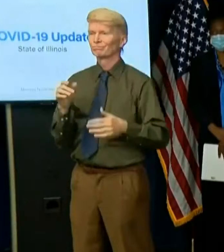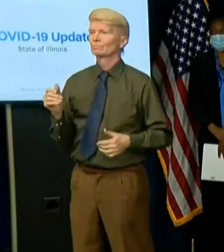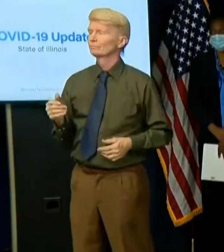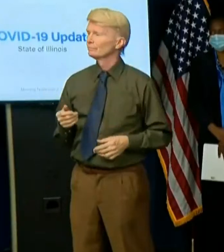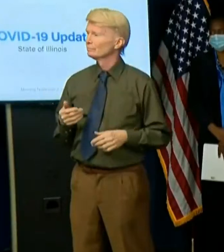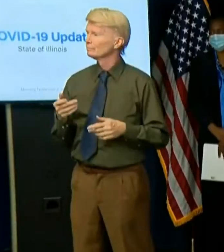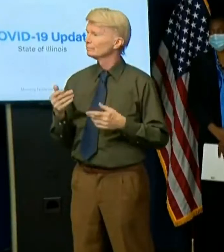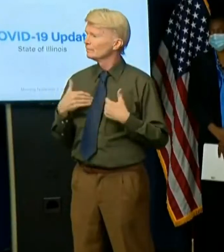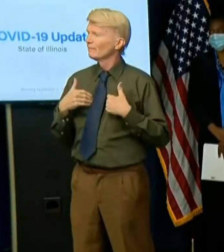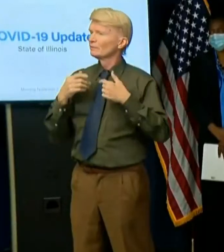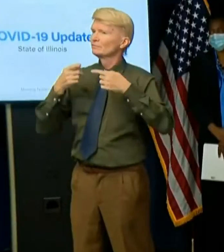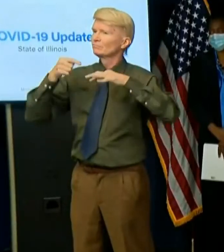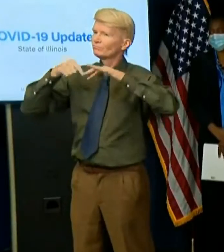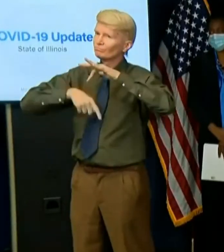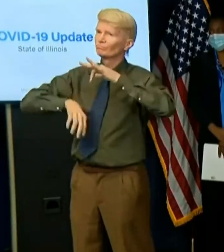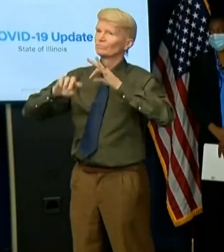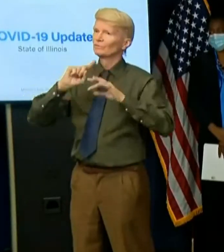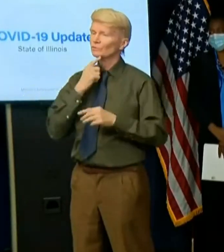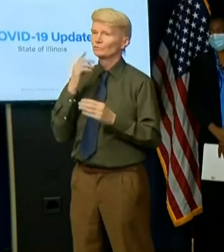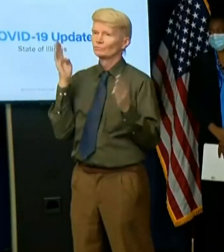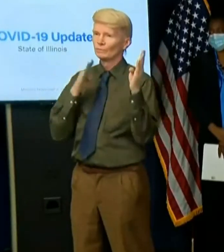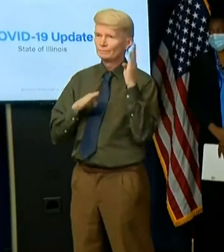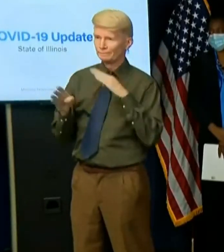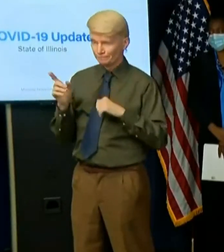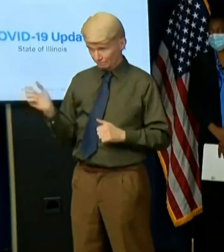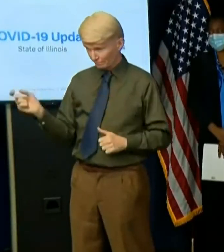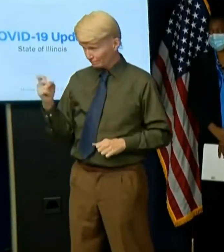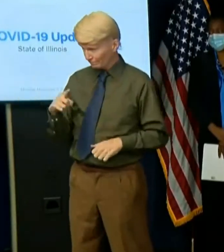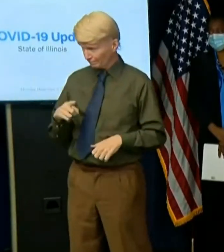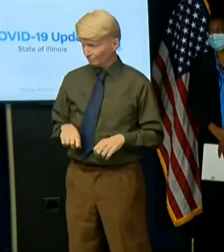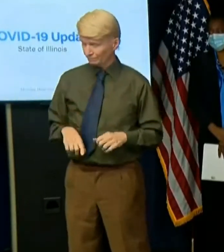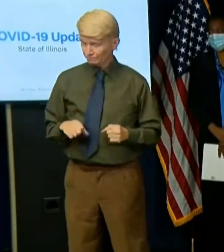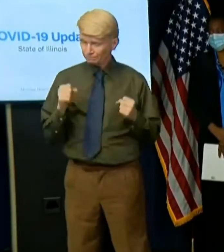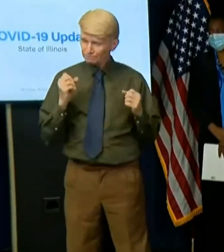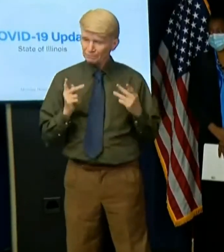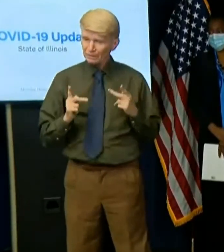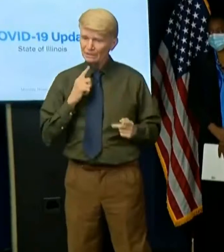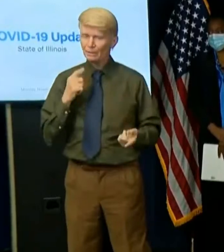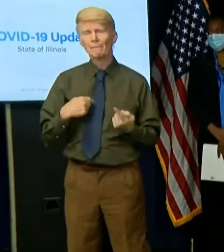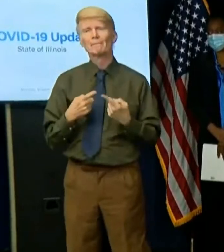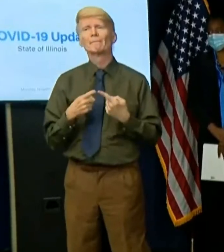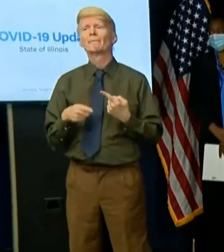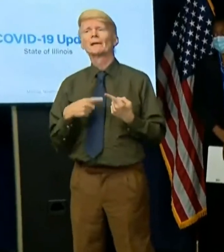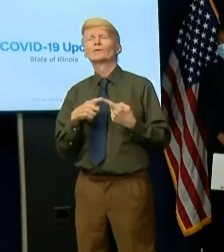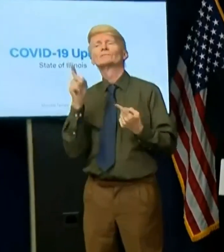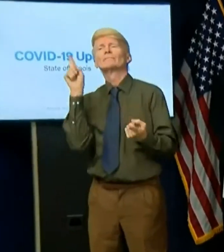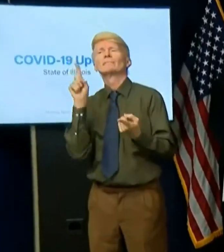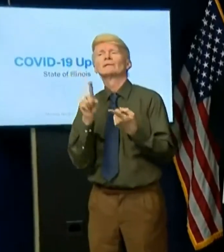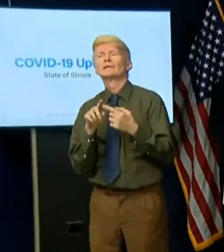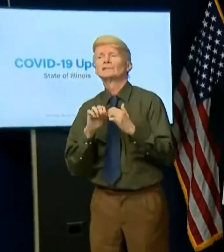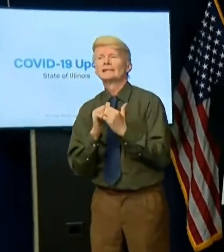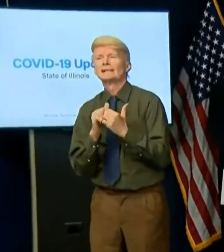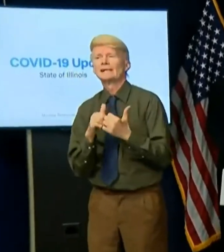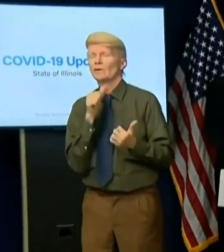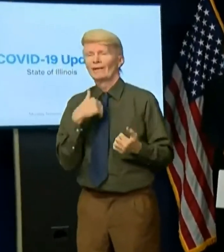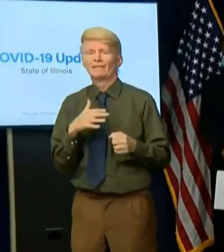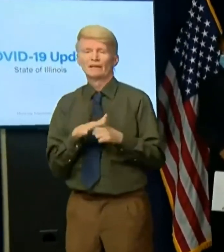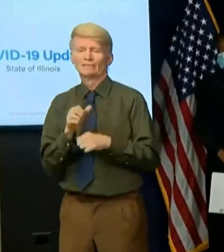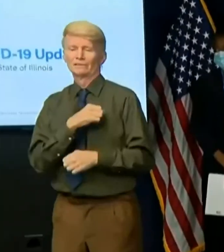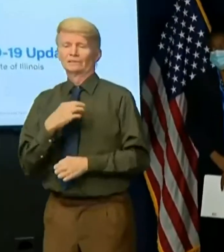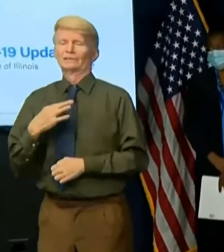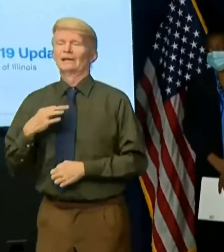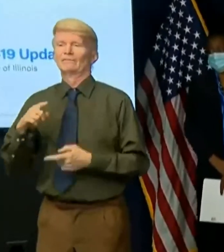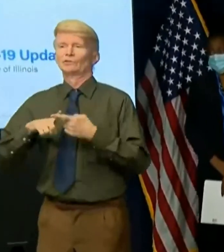is asking, several municipalities are pushing back against your mitigation, saying they don't have enough manpower to enforce a shutdown. Region